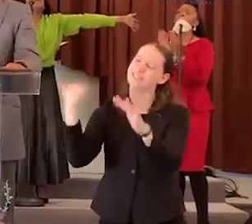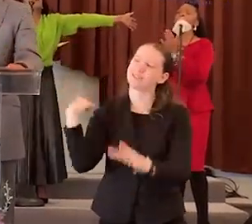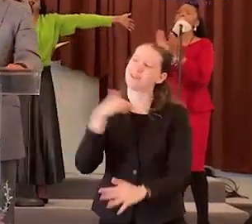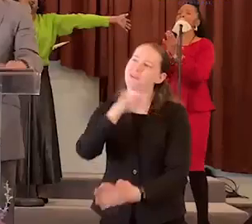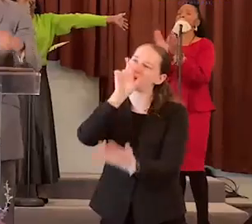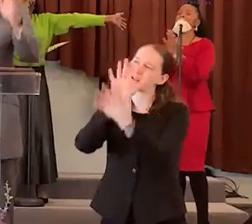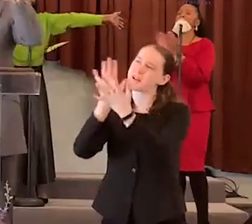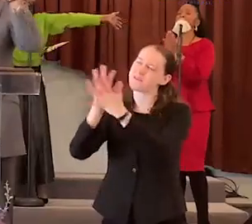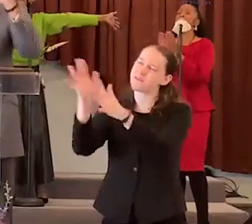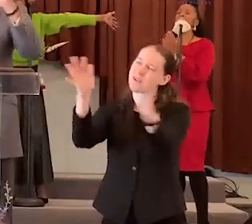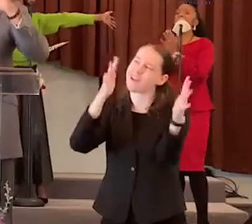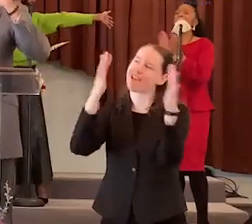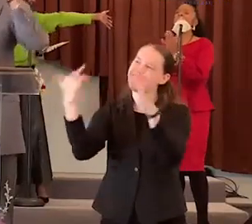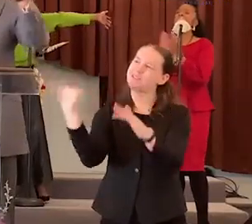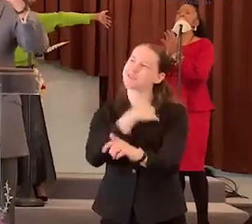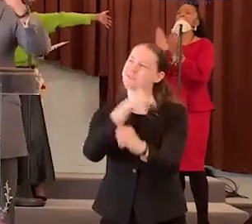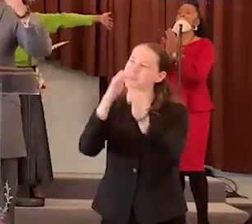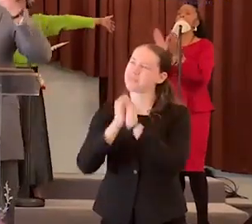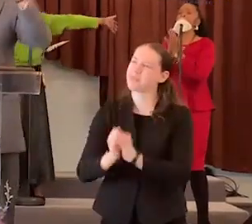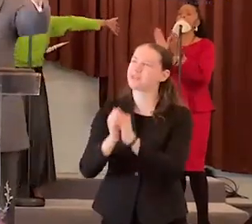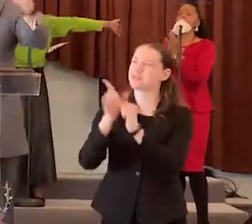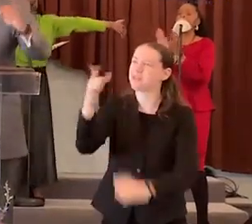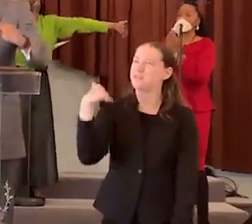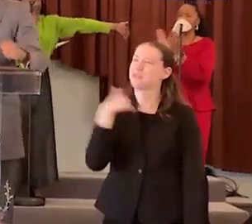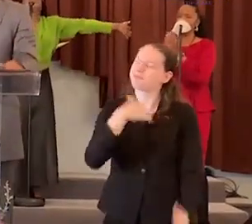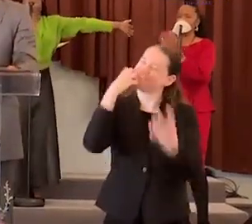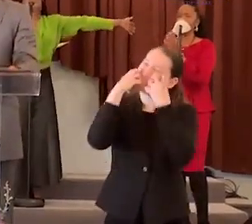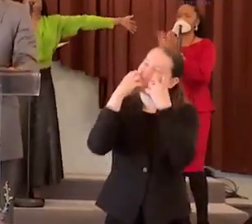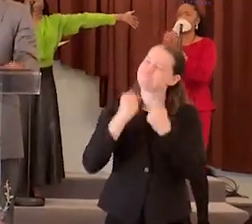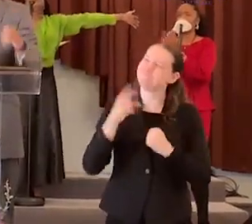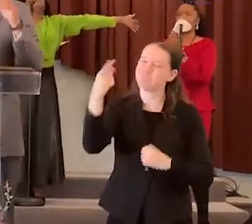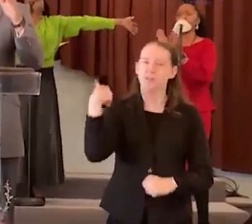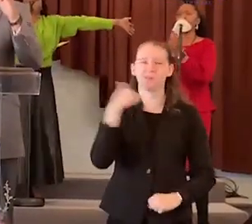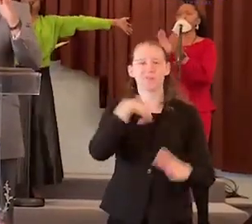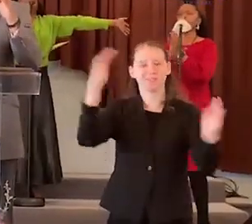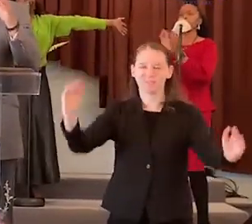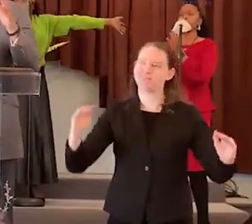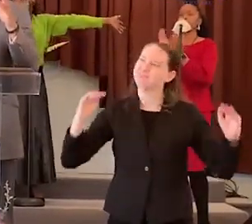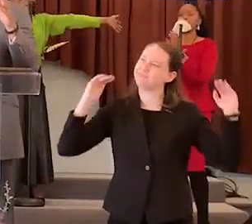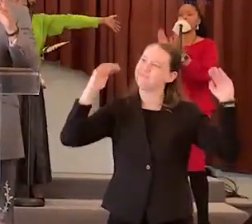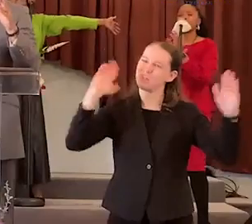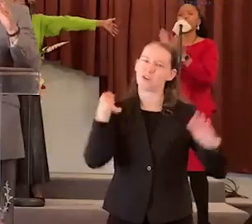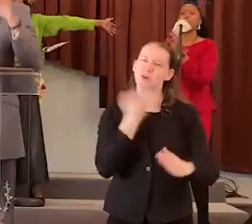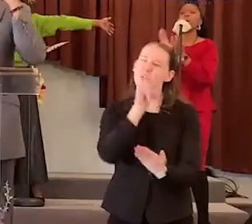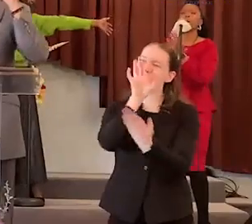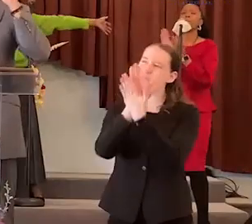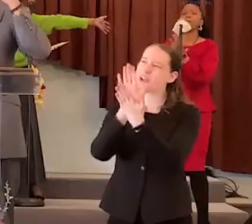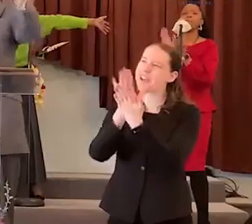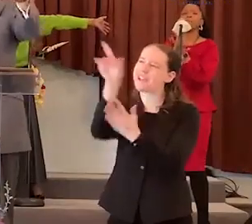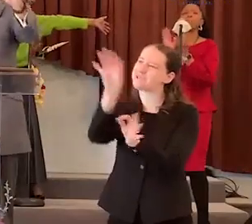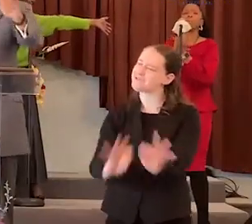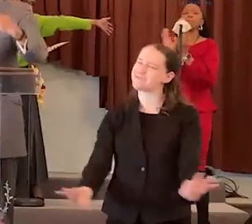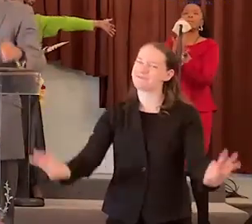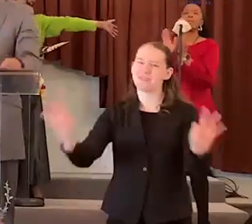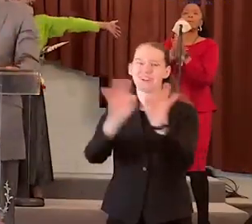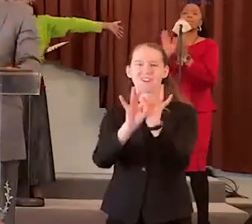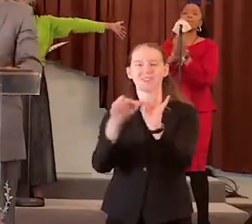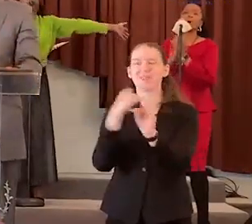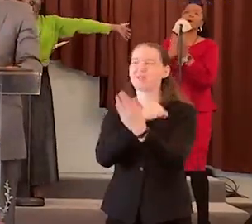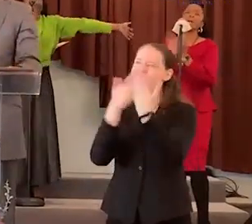You. We worship You. We adore You. We lift You. For You are worthy of our praise. And we thank You